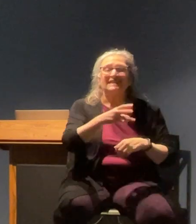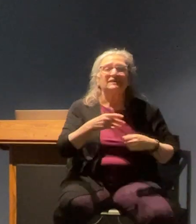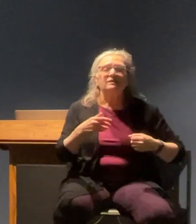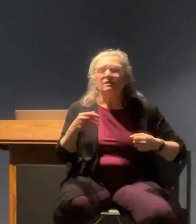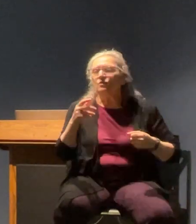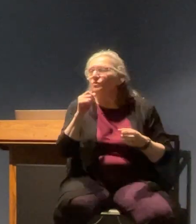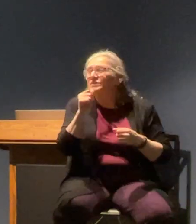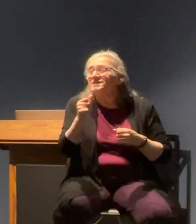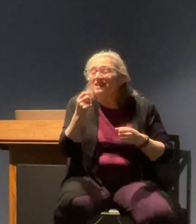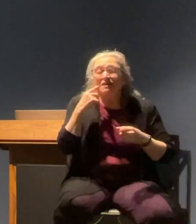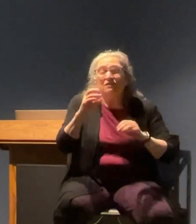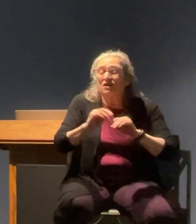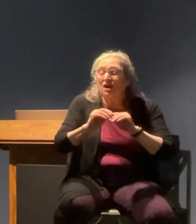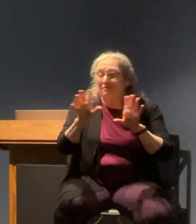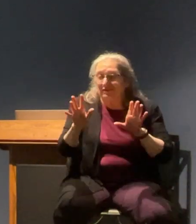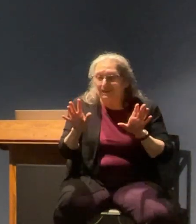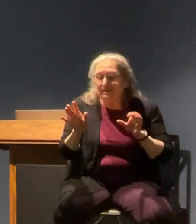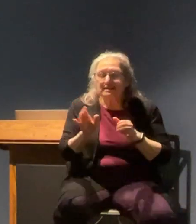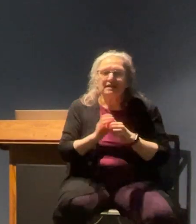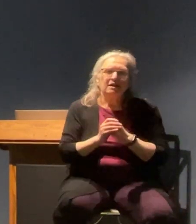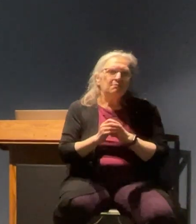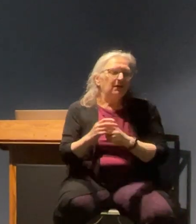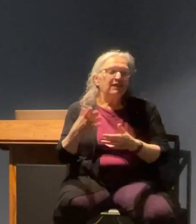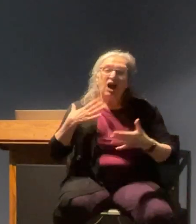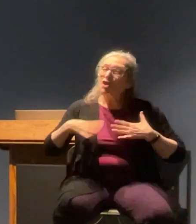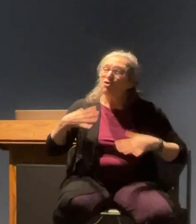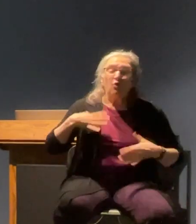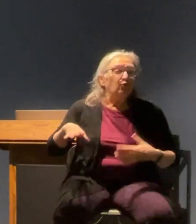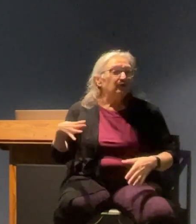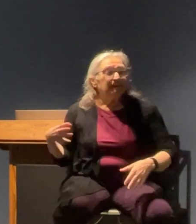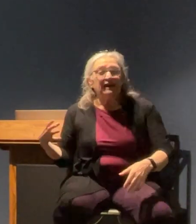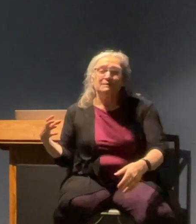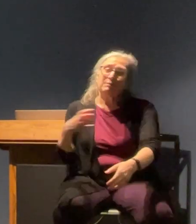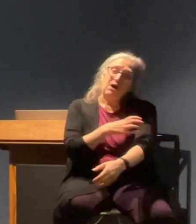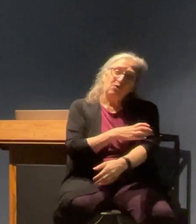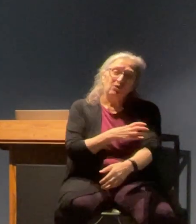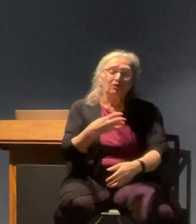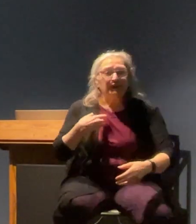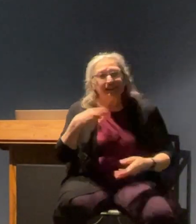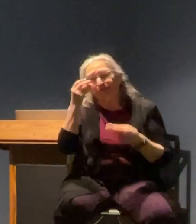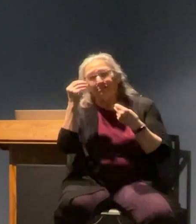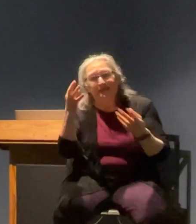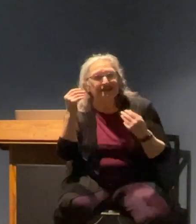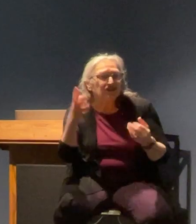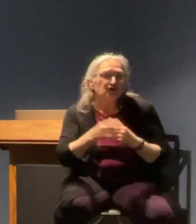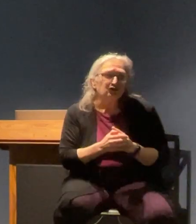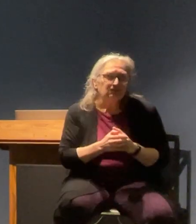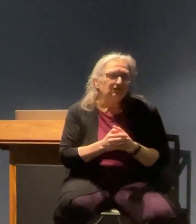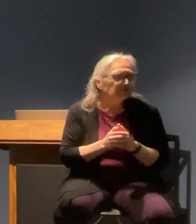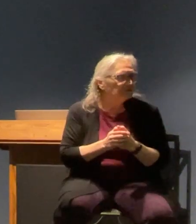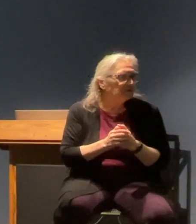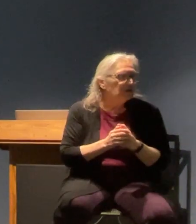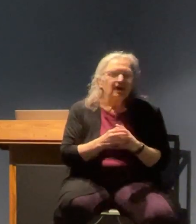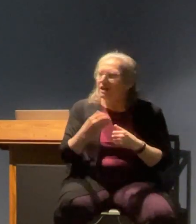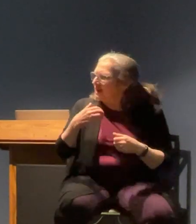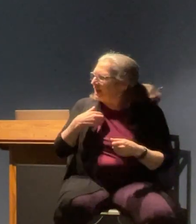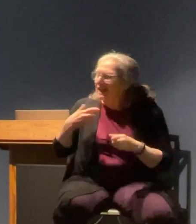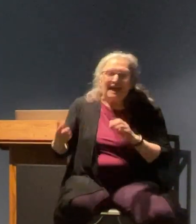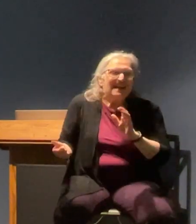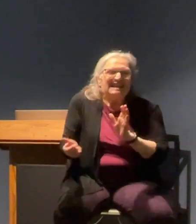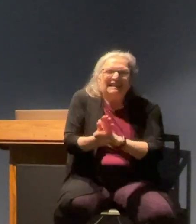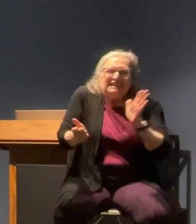that power because it's sometimes unseen. The messages is that there is I have a legal piece on